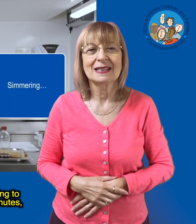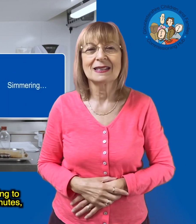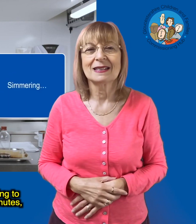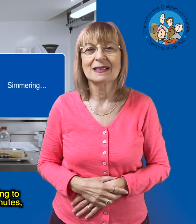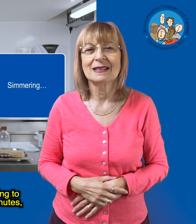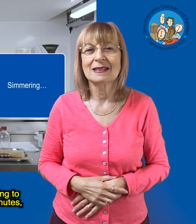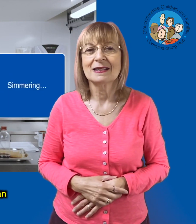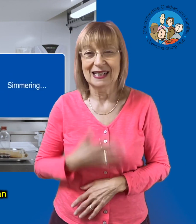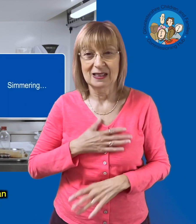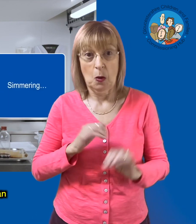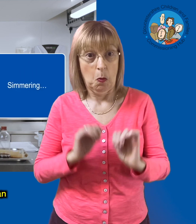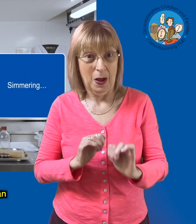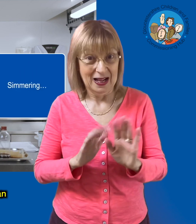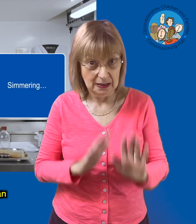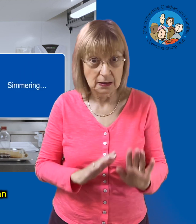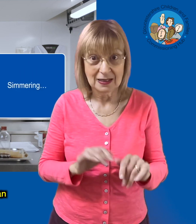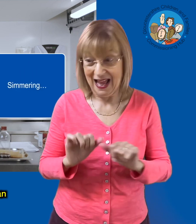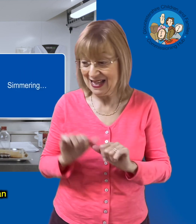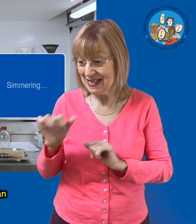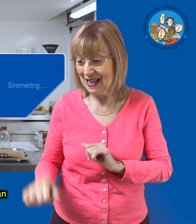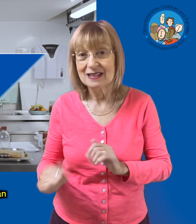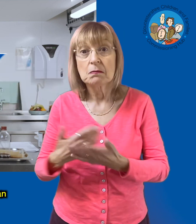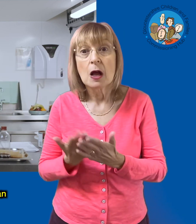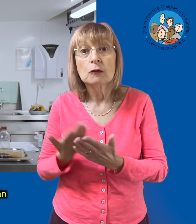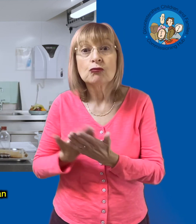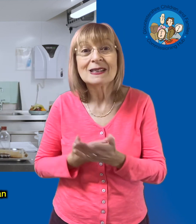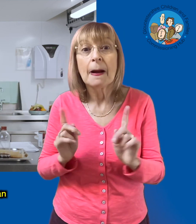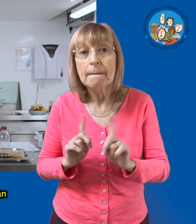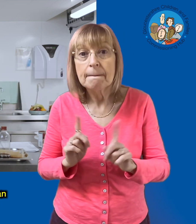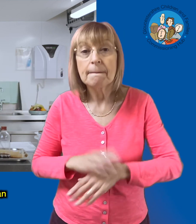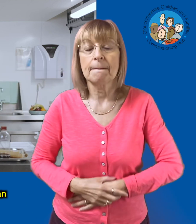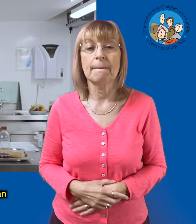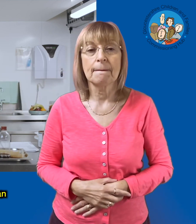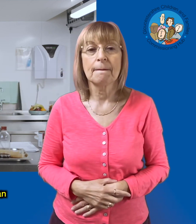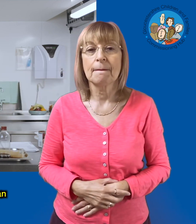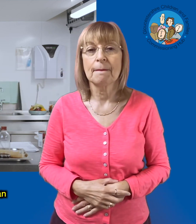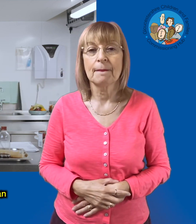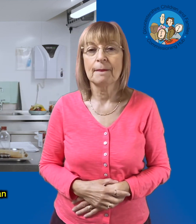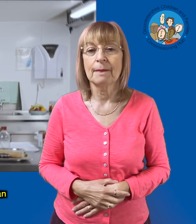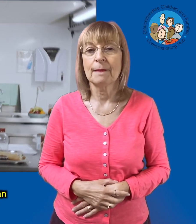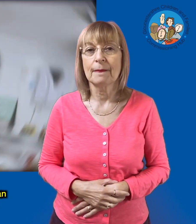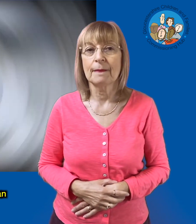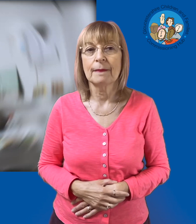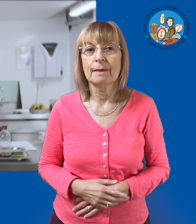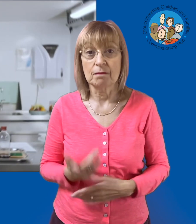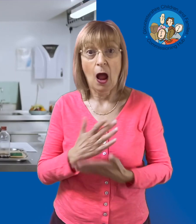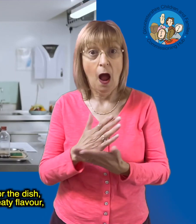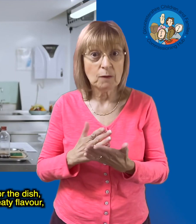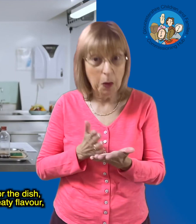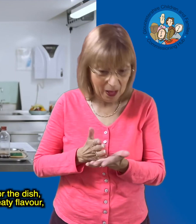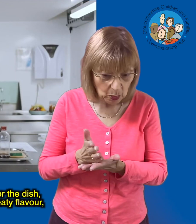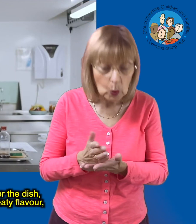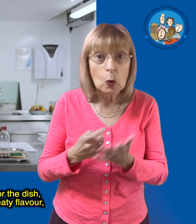and cook for 30 minutes. And while we're waiting for that, before we can move on to the next part of this recipe. So